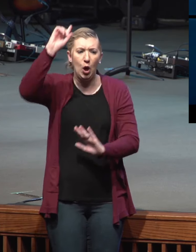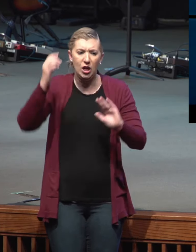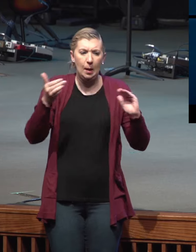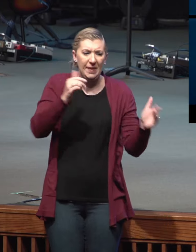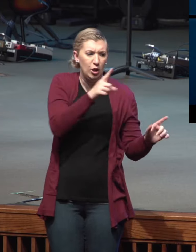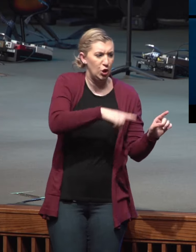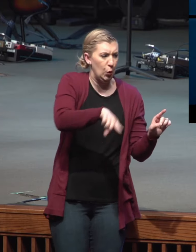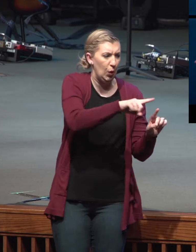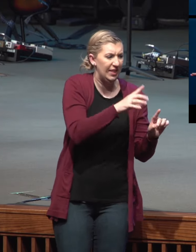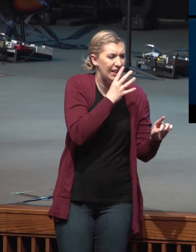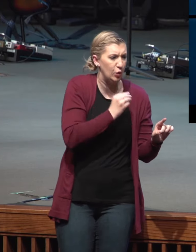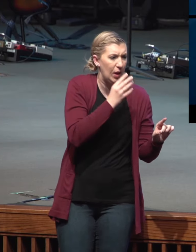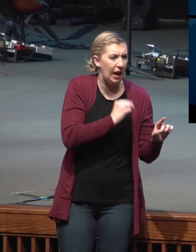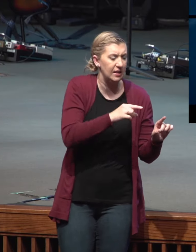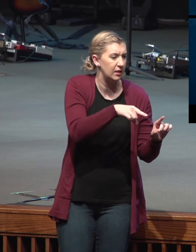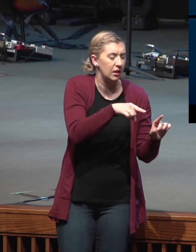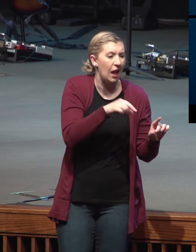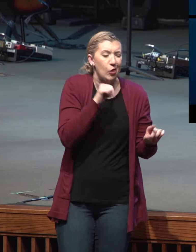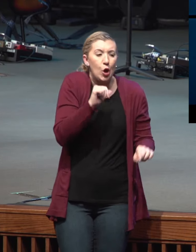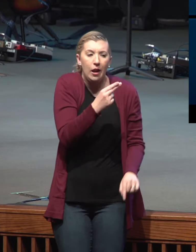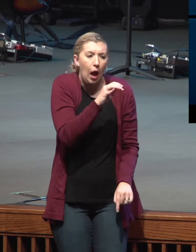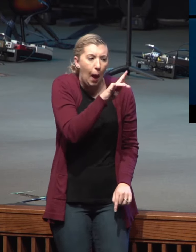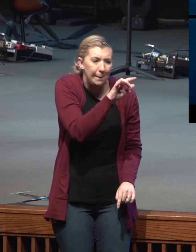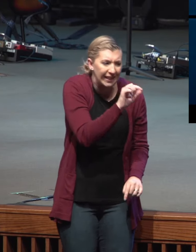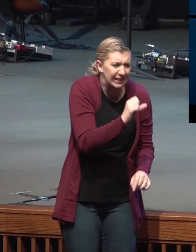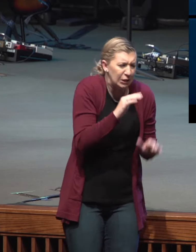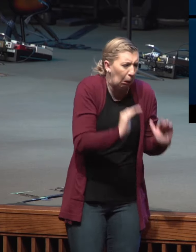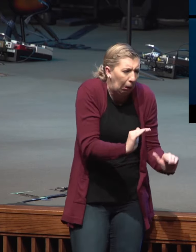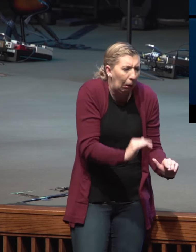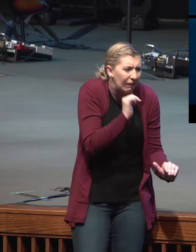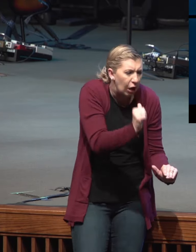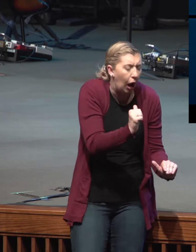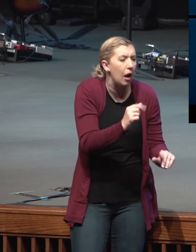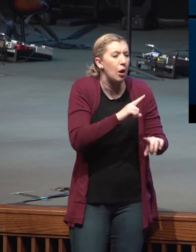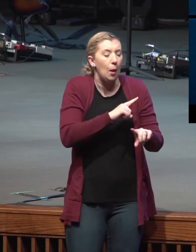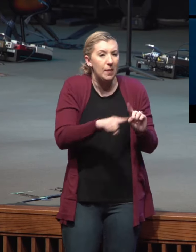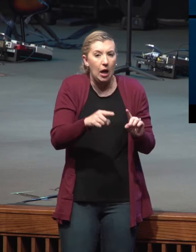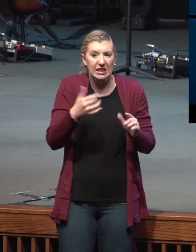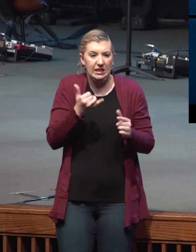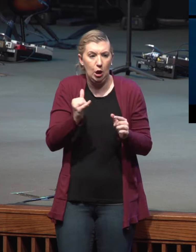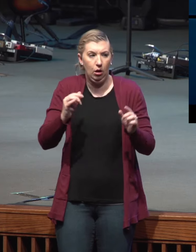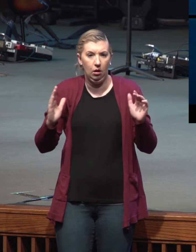Israelites, who, while not hobbits, were not regarded for their height.